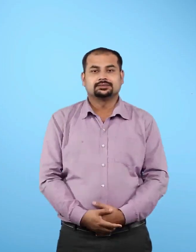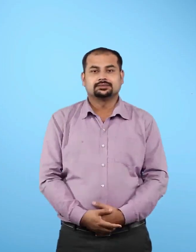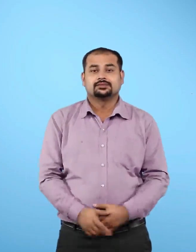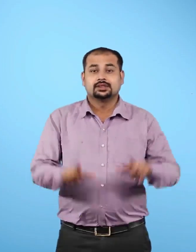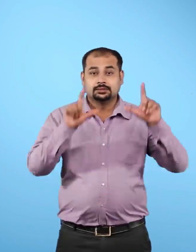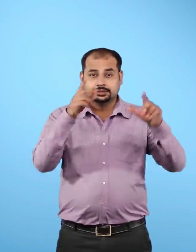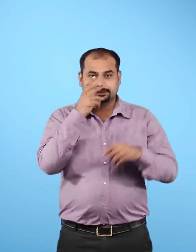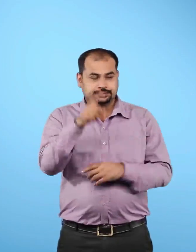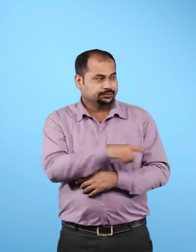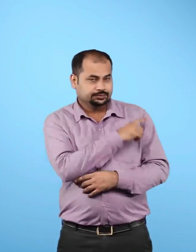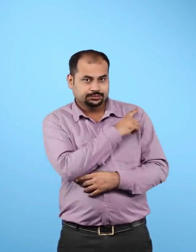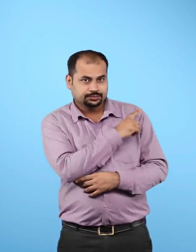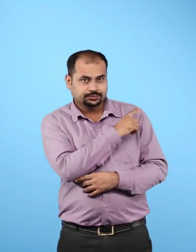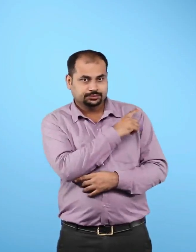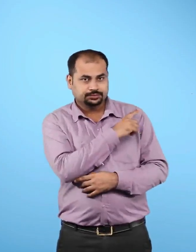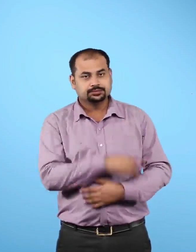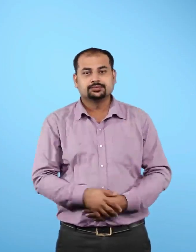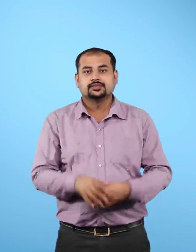There's a table with different columns.